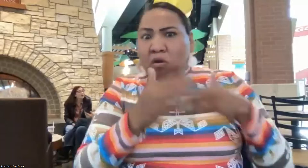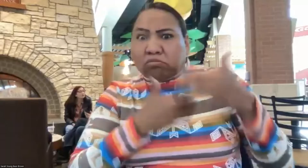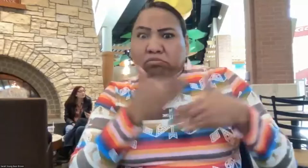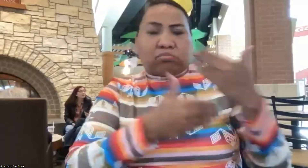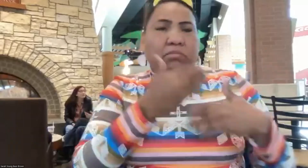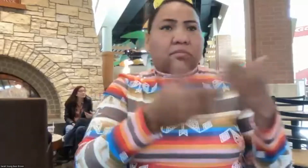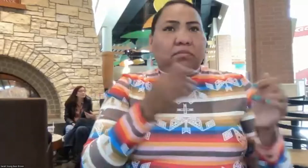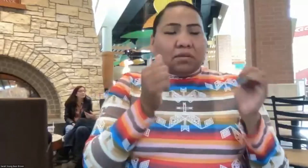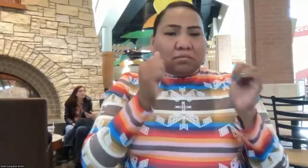age.